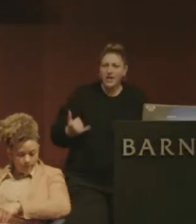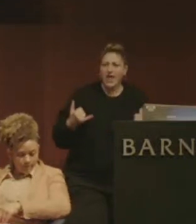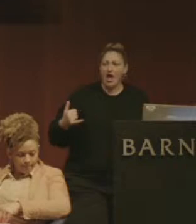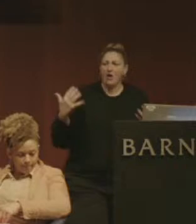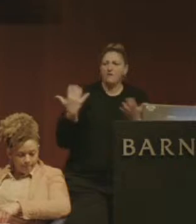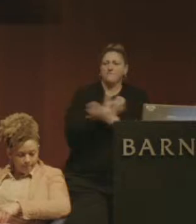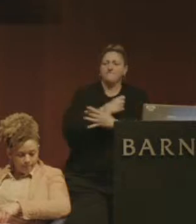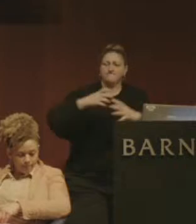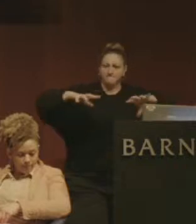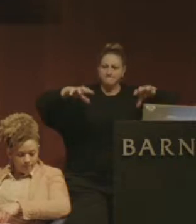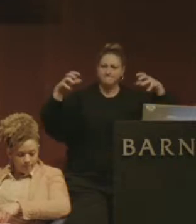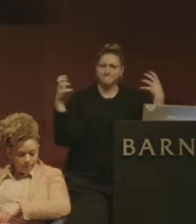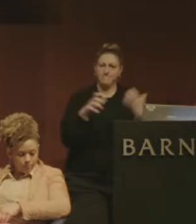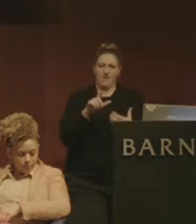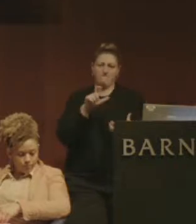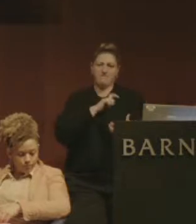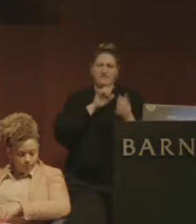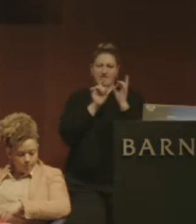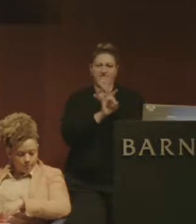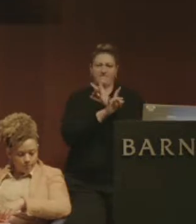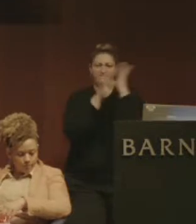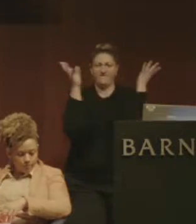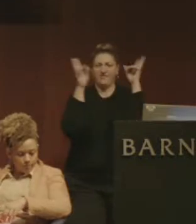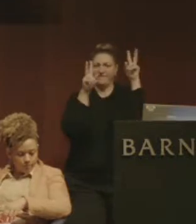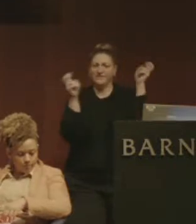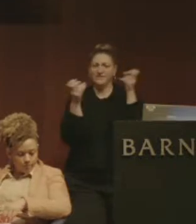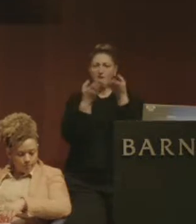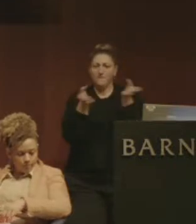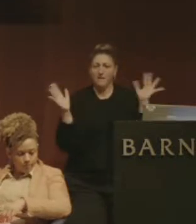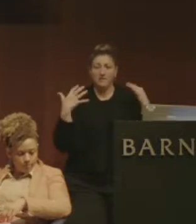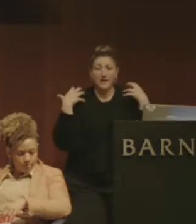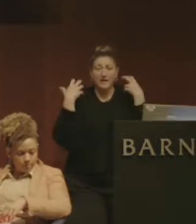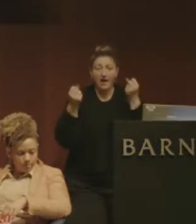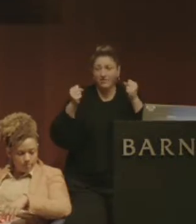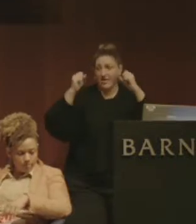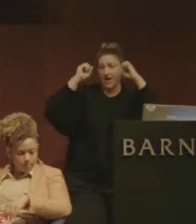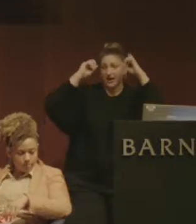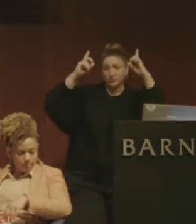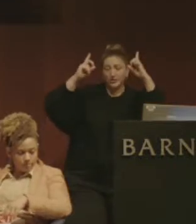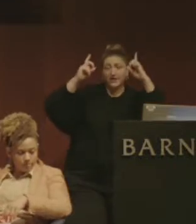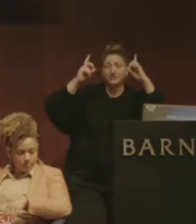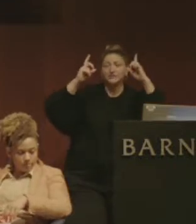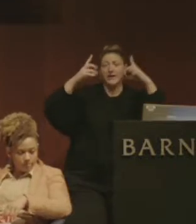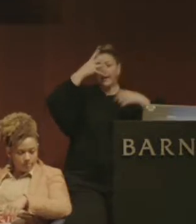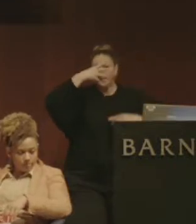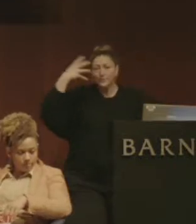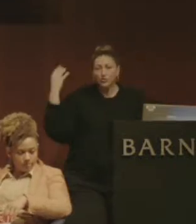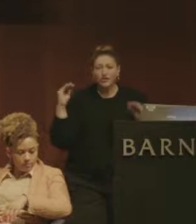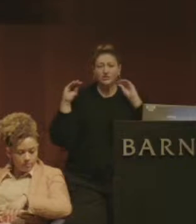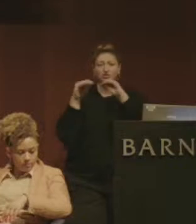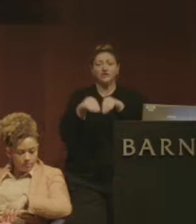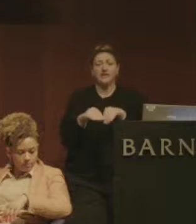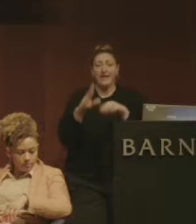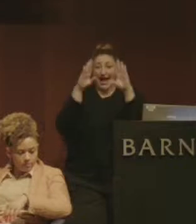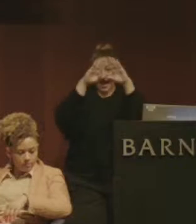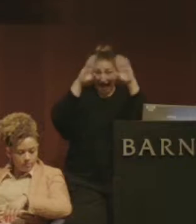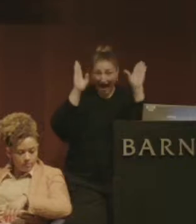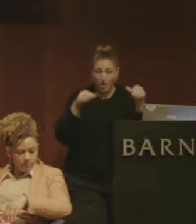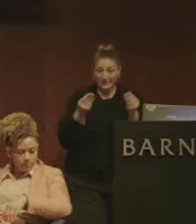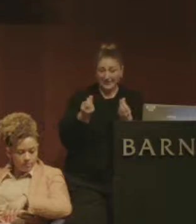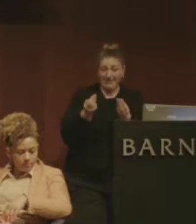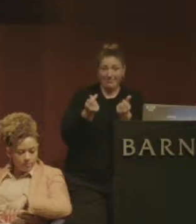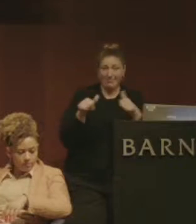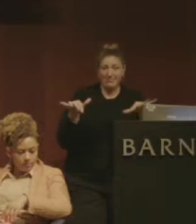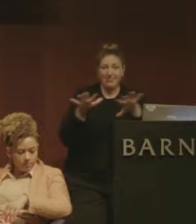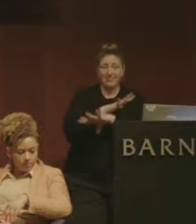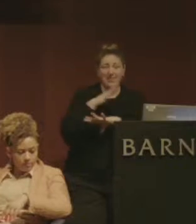collectively addressing police violence alongside issues of public health, education, immigration, housing, land,